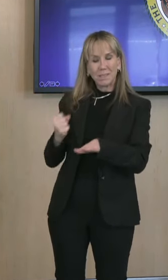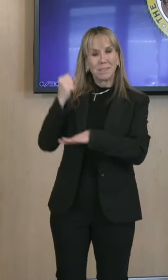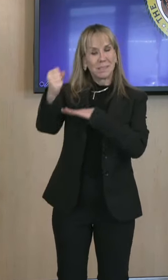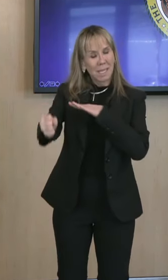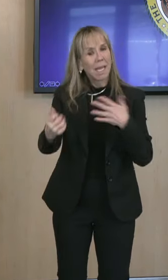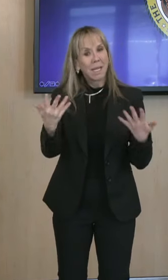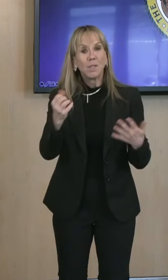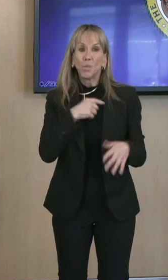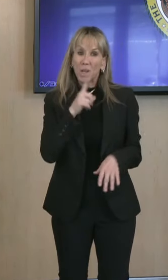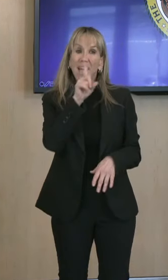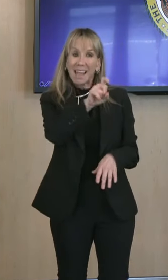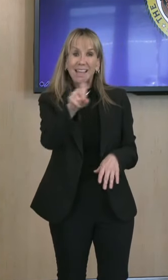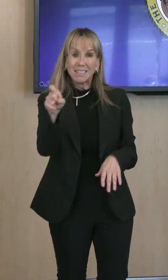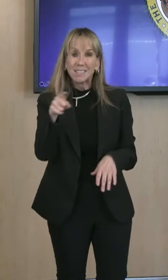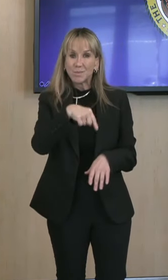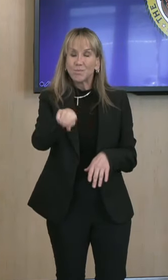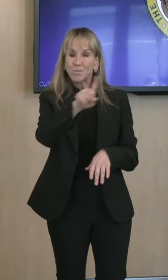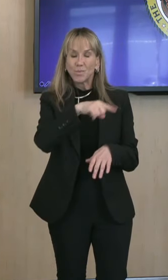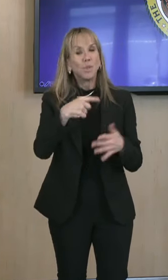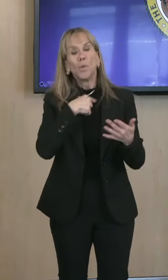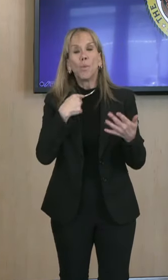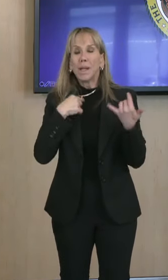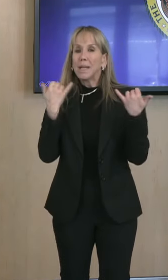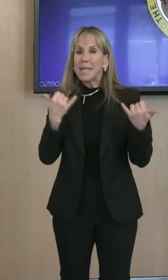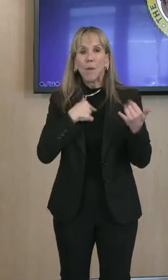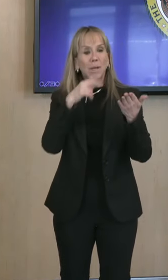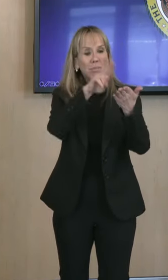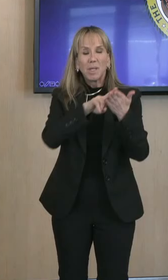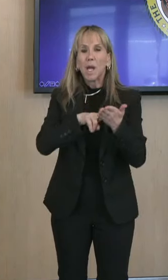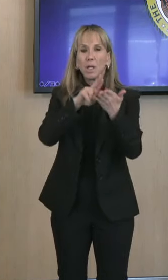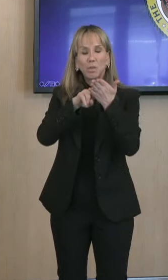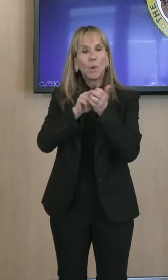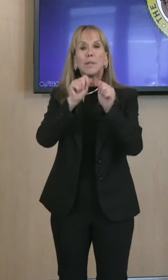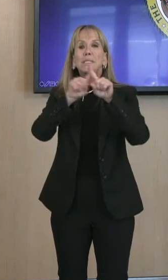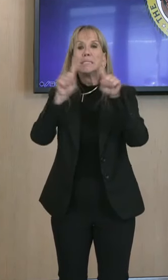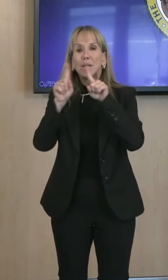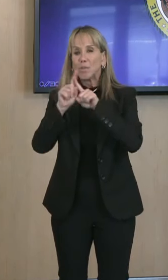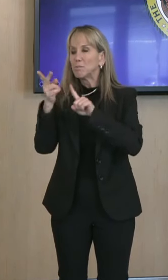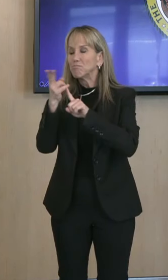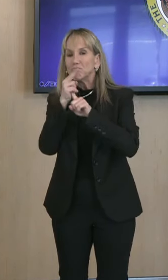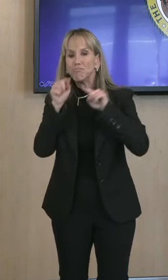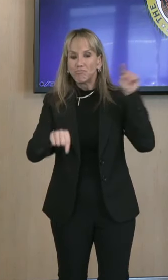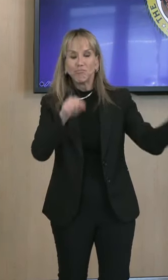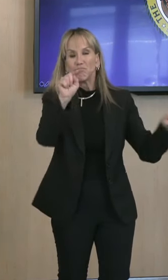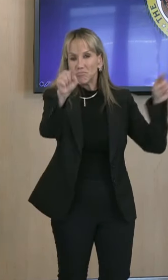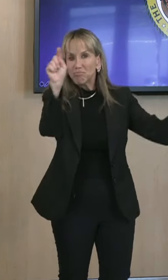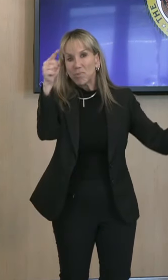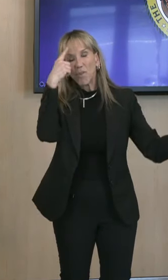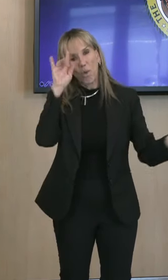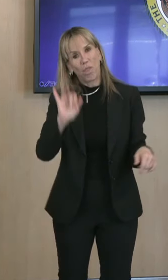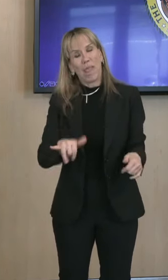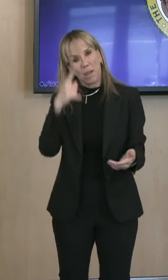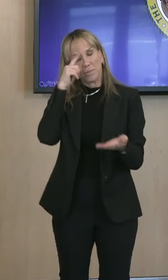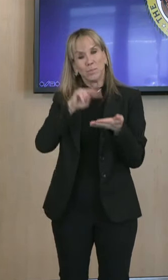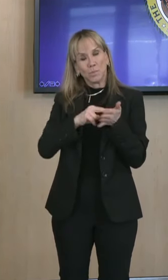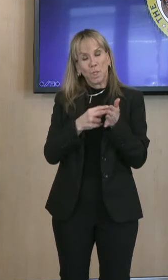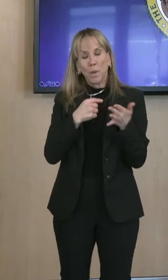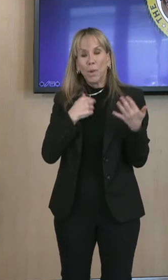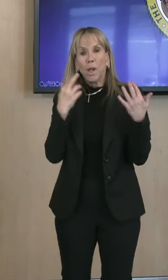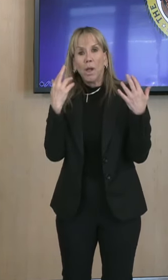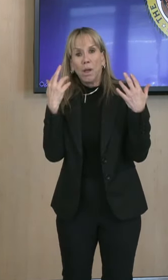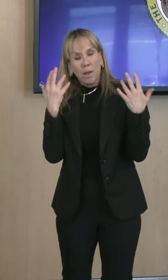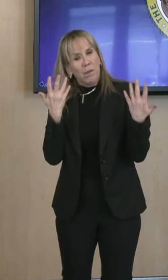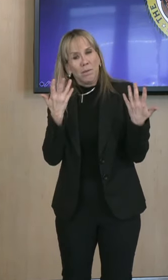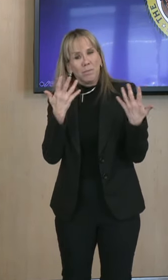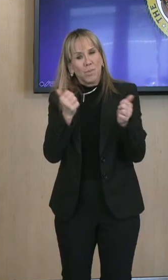public's help. We are obviously contracting a number of motels to provide these services and these treatments, and it is our hope that we could avoid